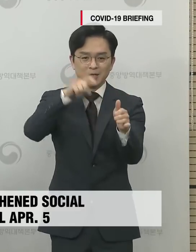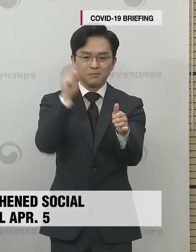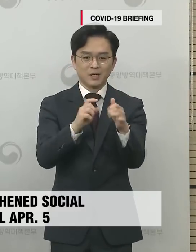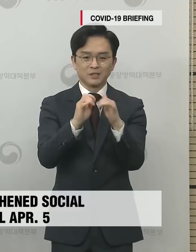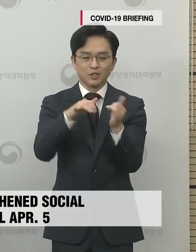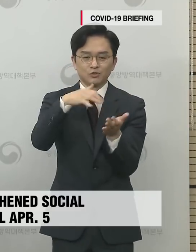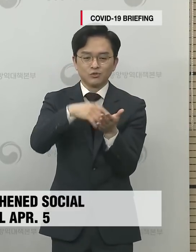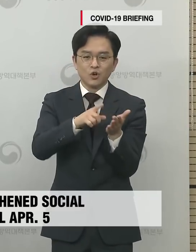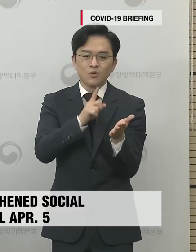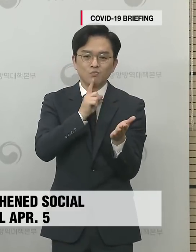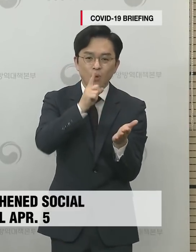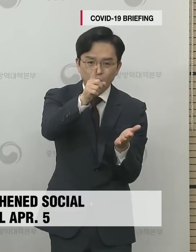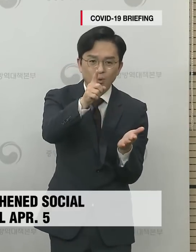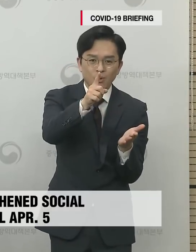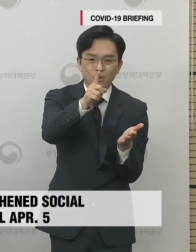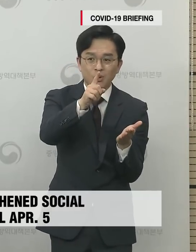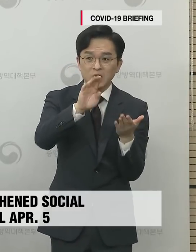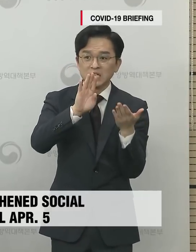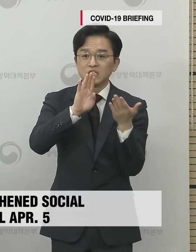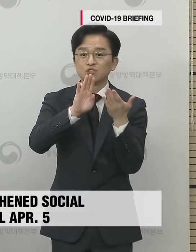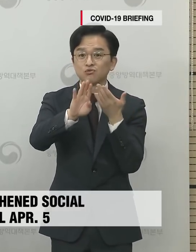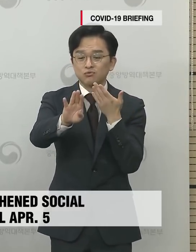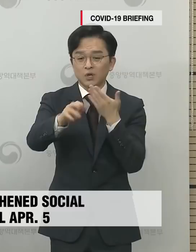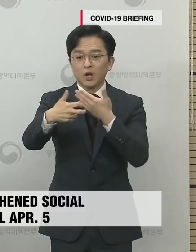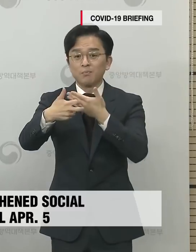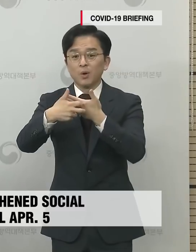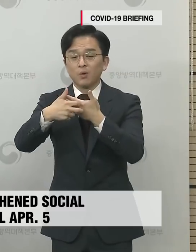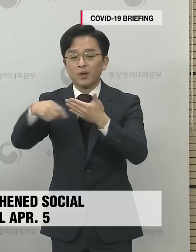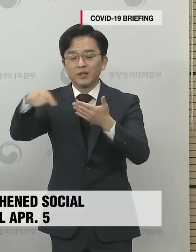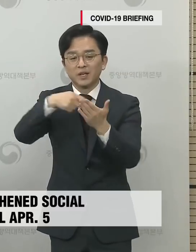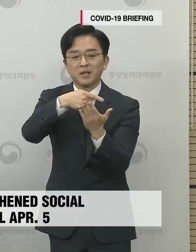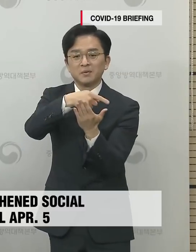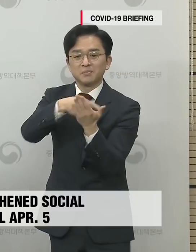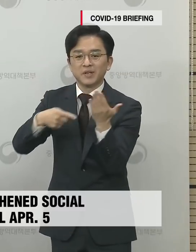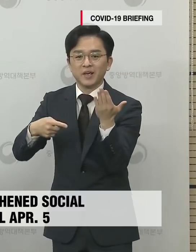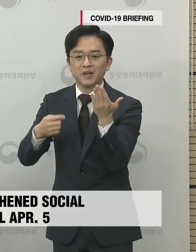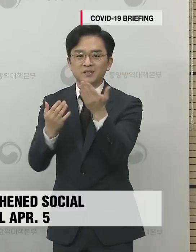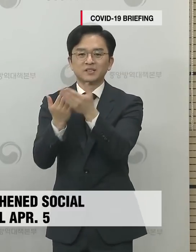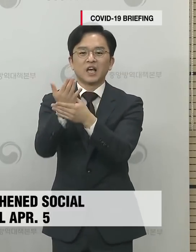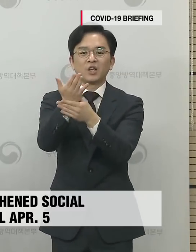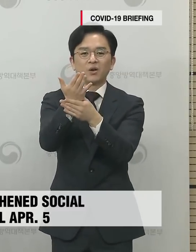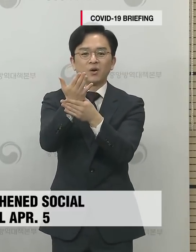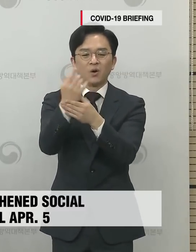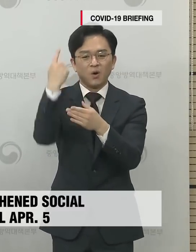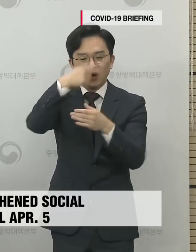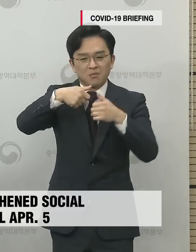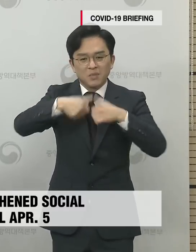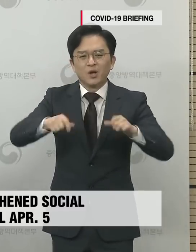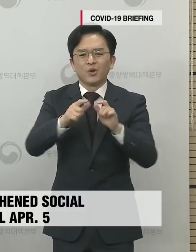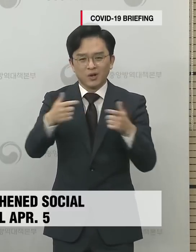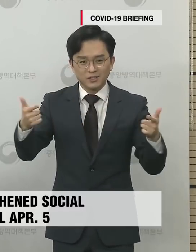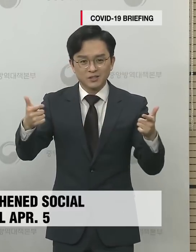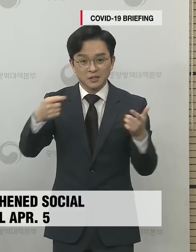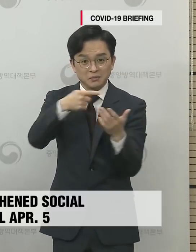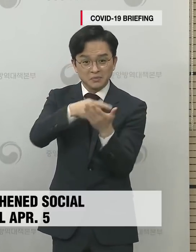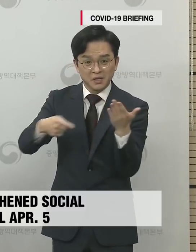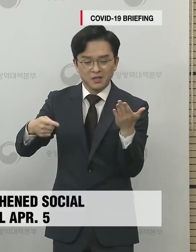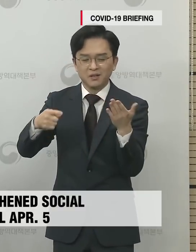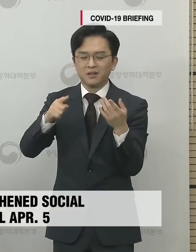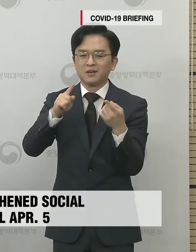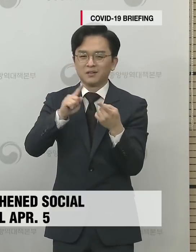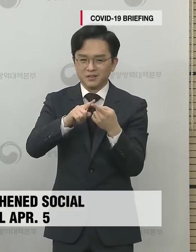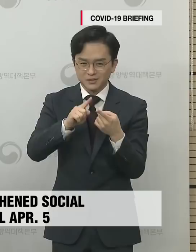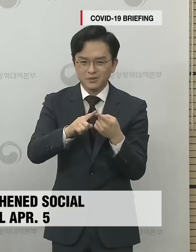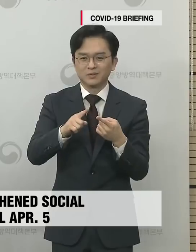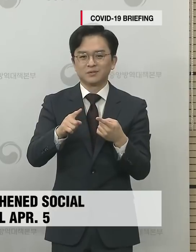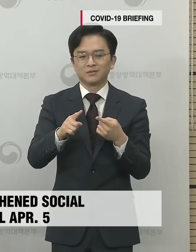infections had some misunderstandings, and there were some difficulties in conveying these messages to the